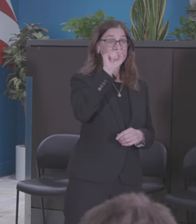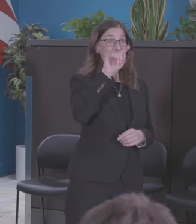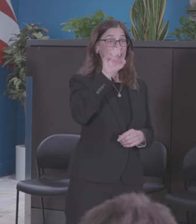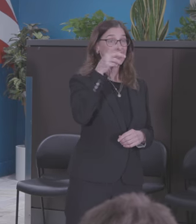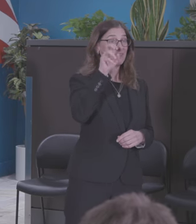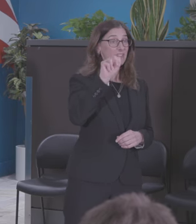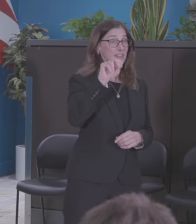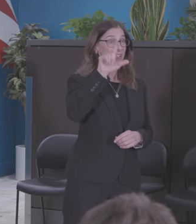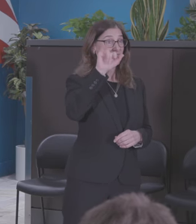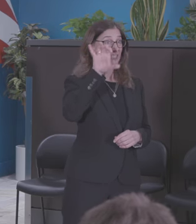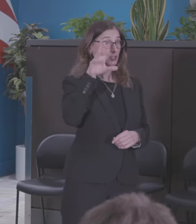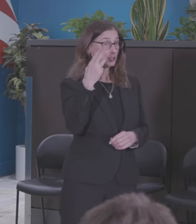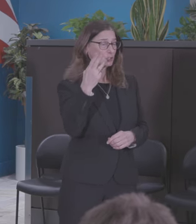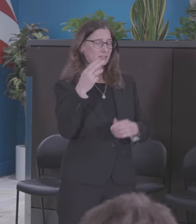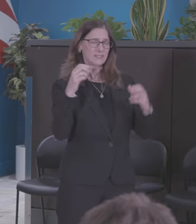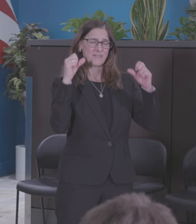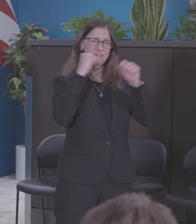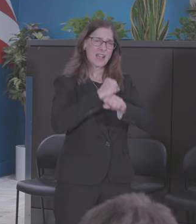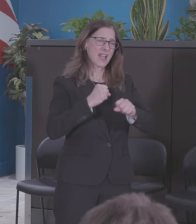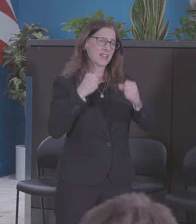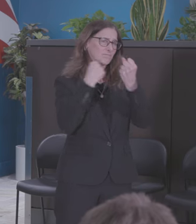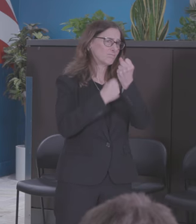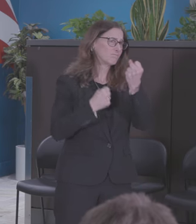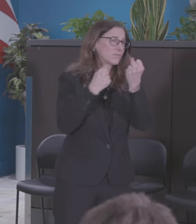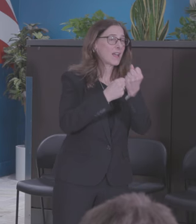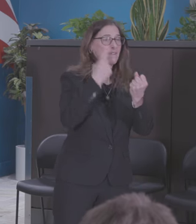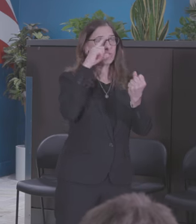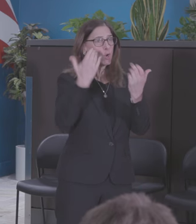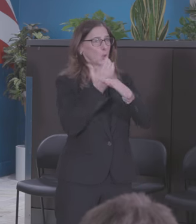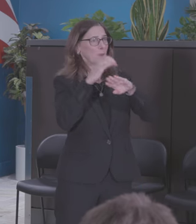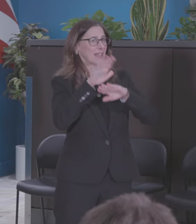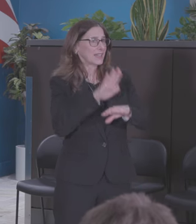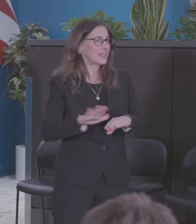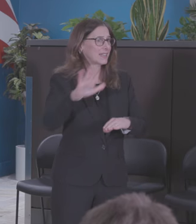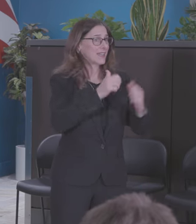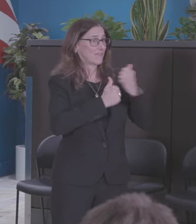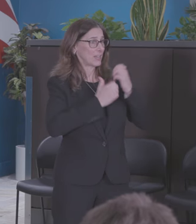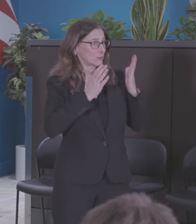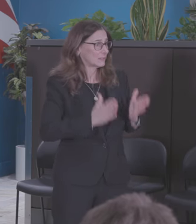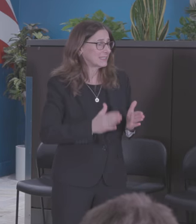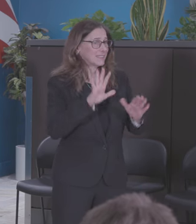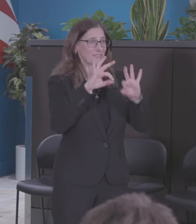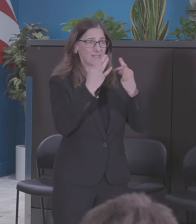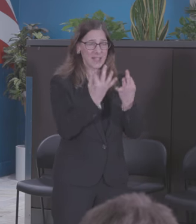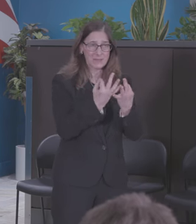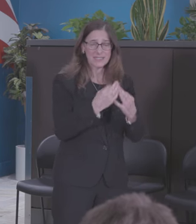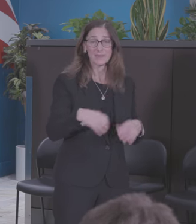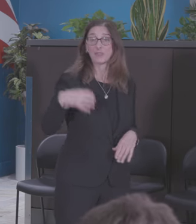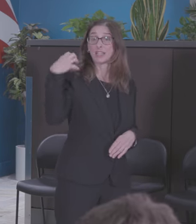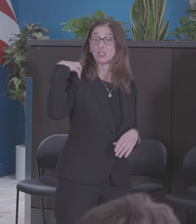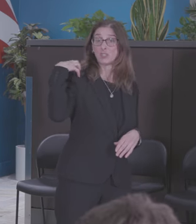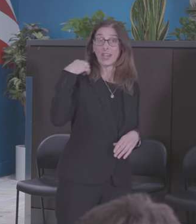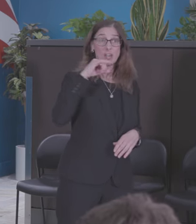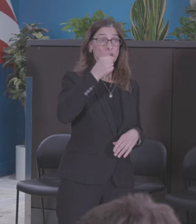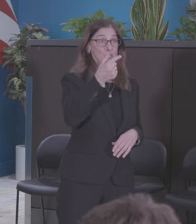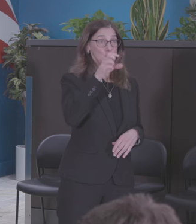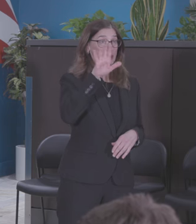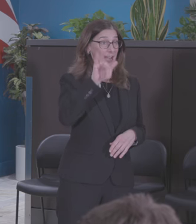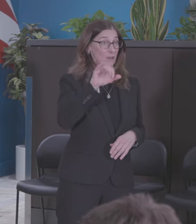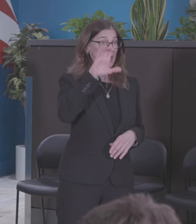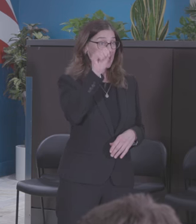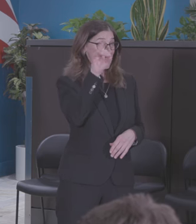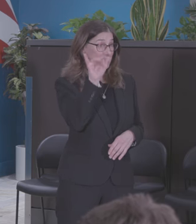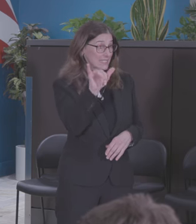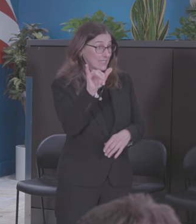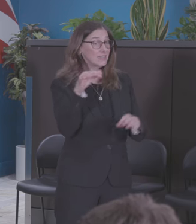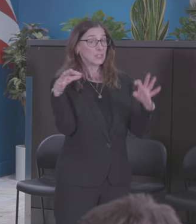veterans and military families and just a terrific partner. We're honored that he's here today with us. Chair Jerry Cassidy is here as well, the Joint Committee